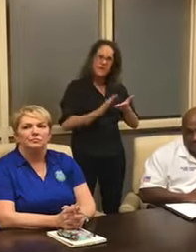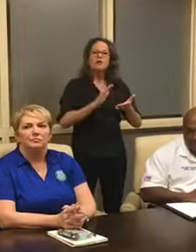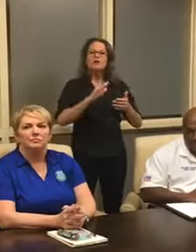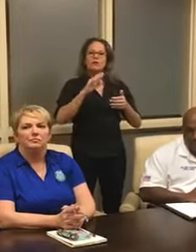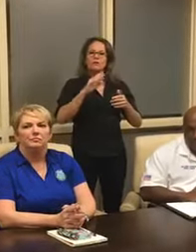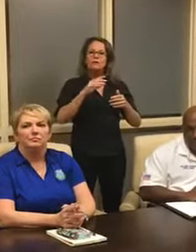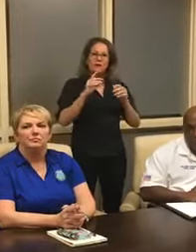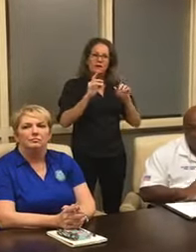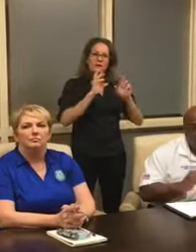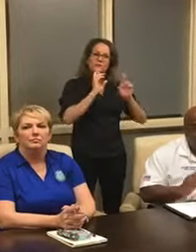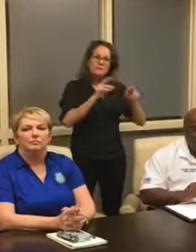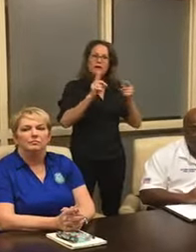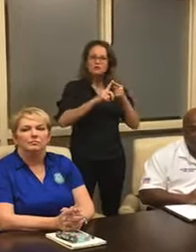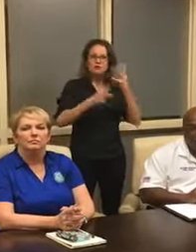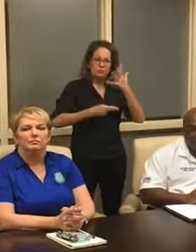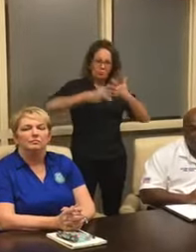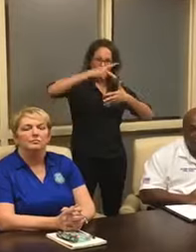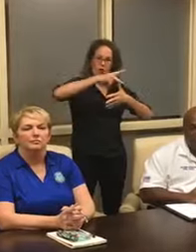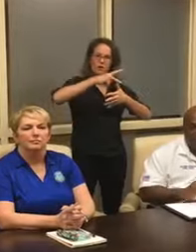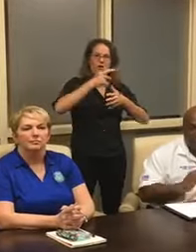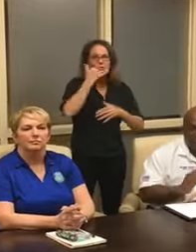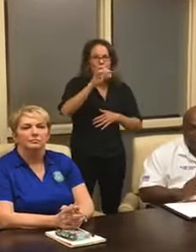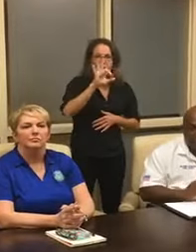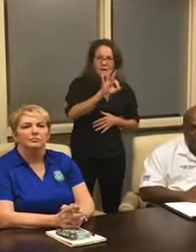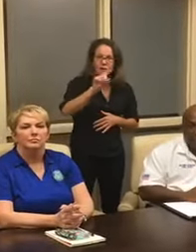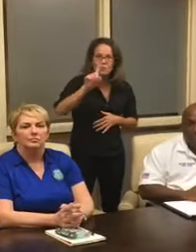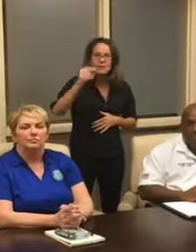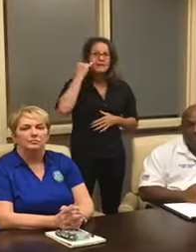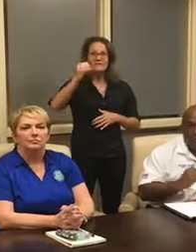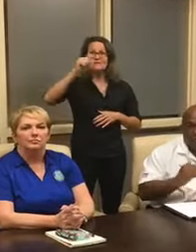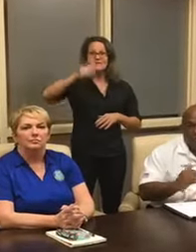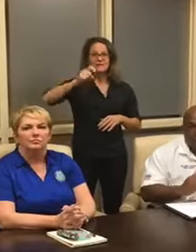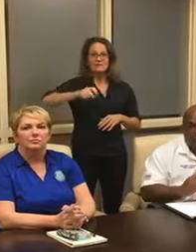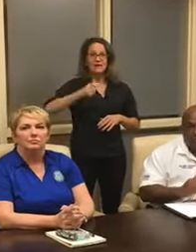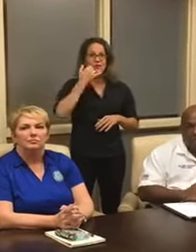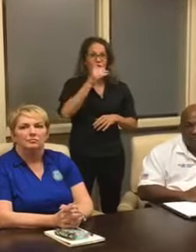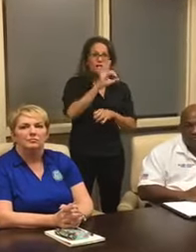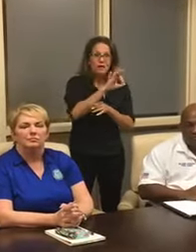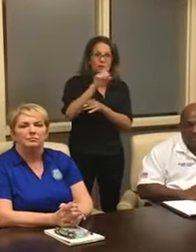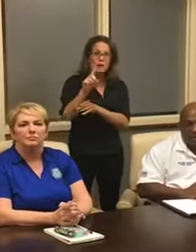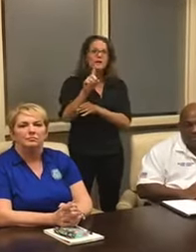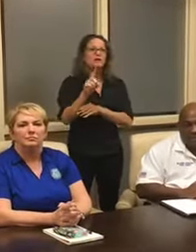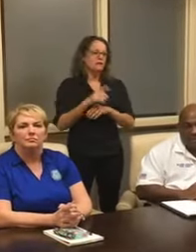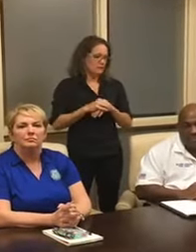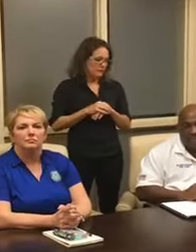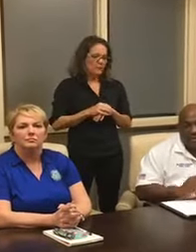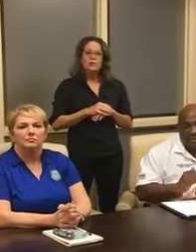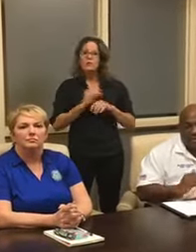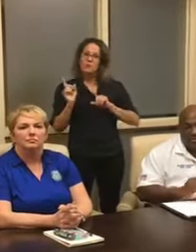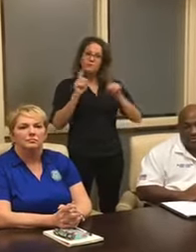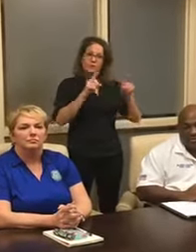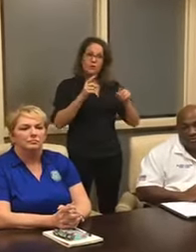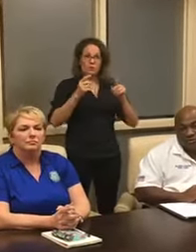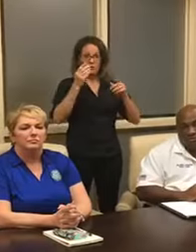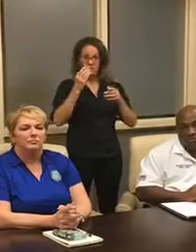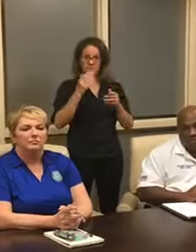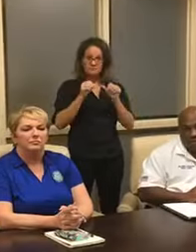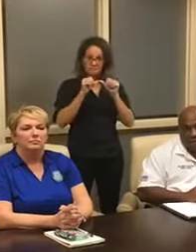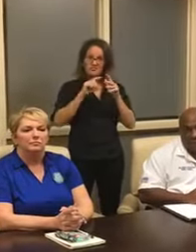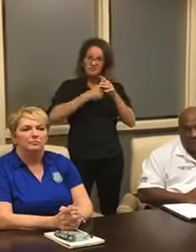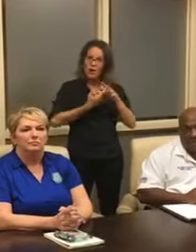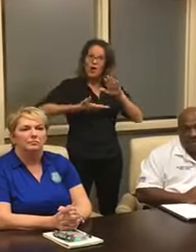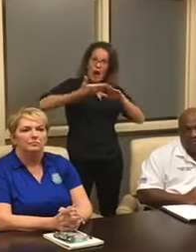priority. So continue to call 911. If you have a need, we'll cue you up after we stop operating, and then we'll come to you as